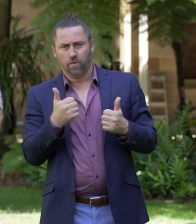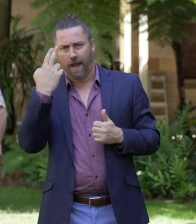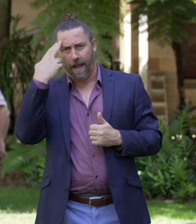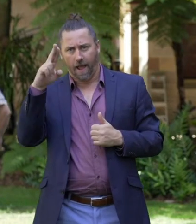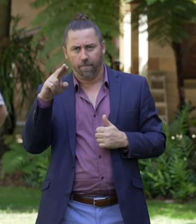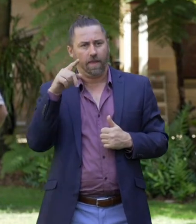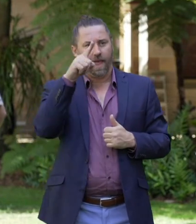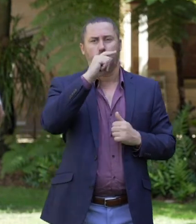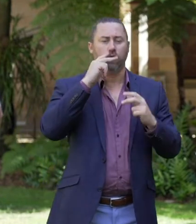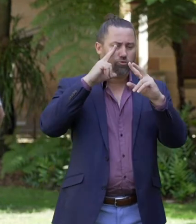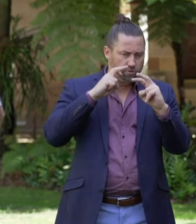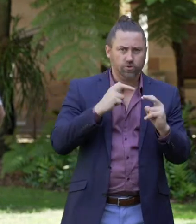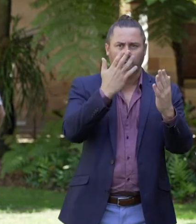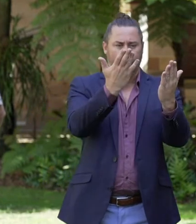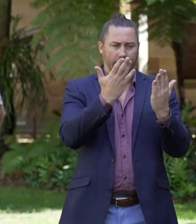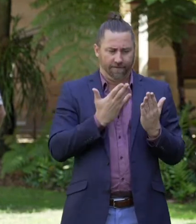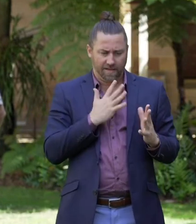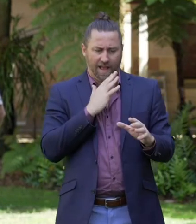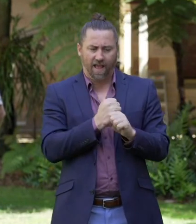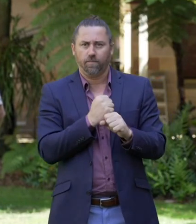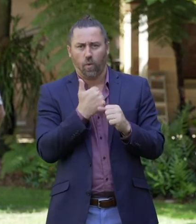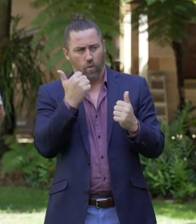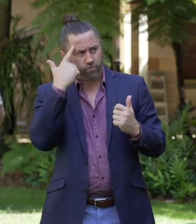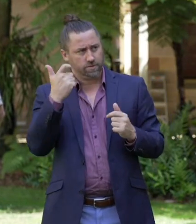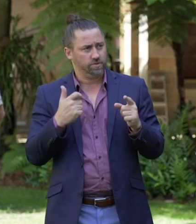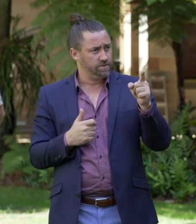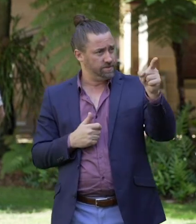recommendations to government.